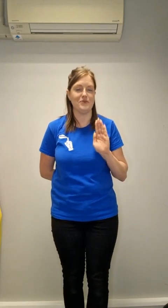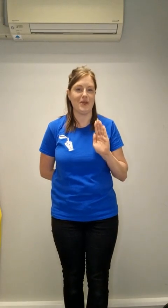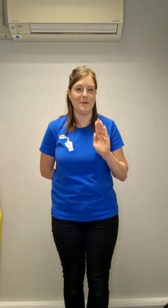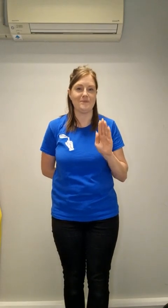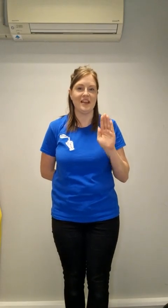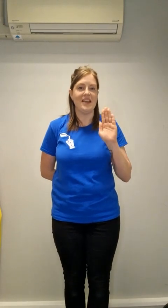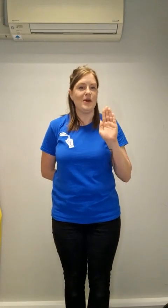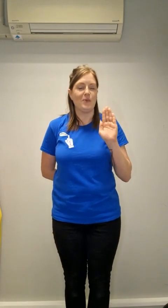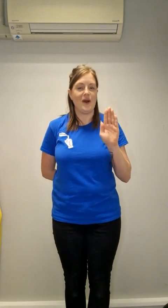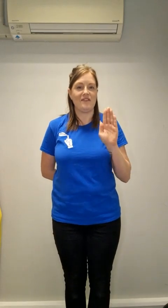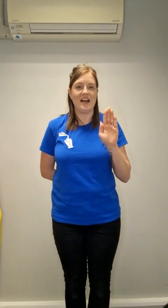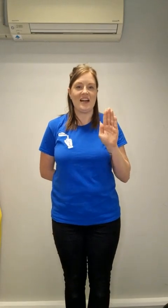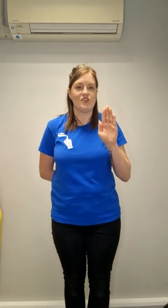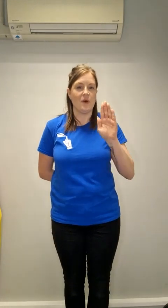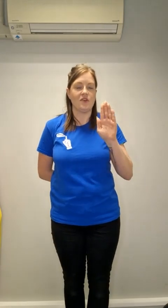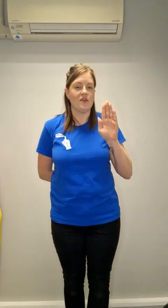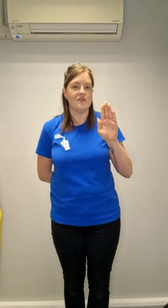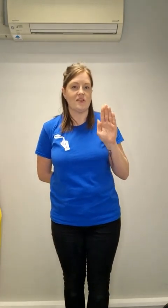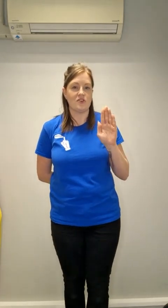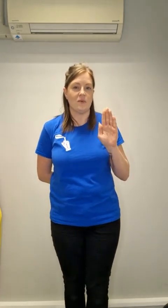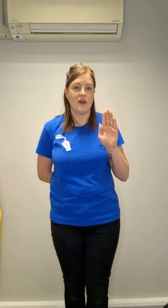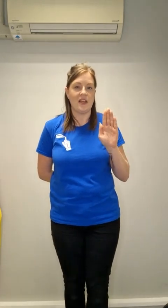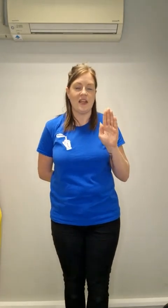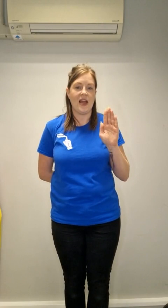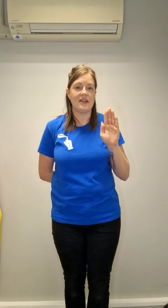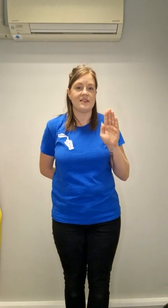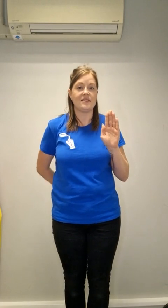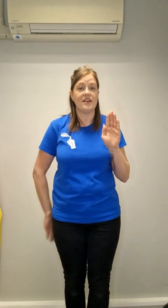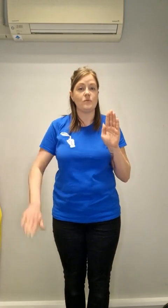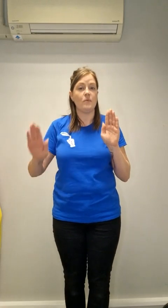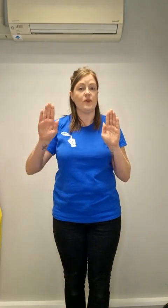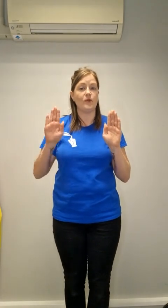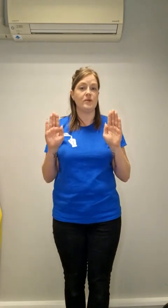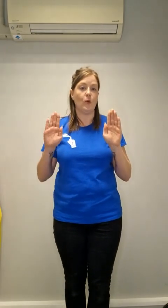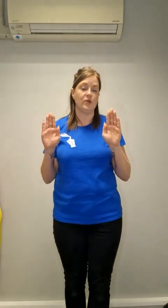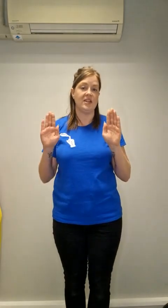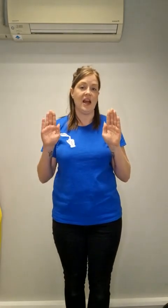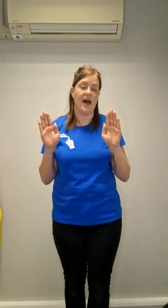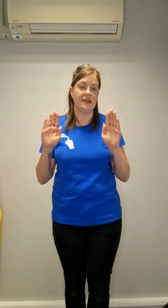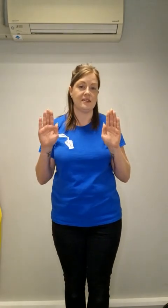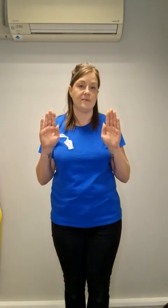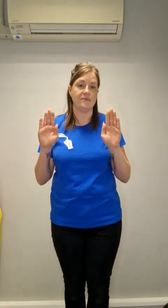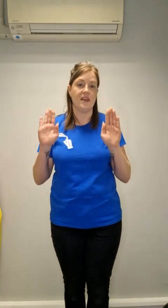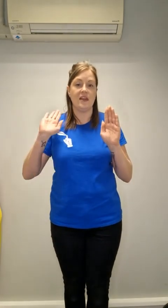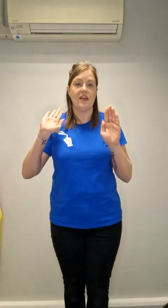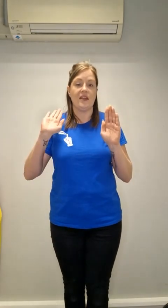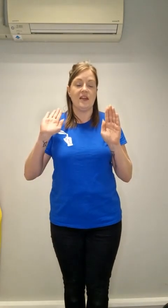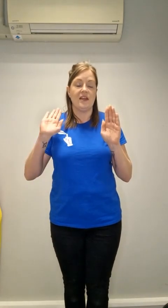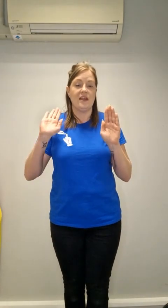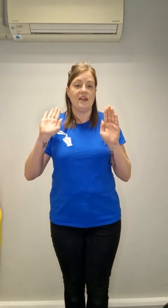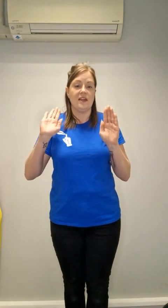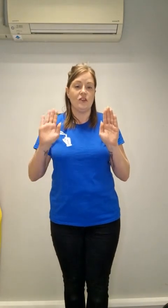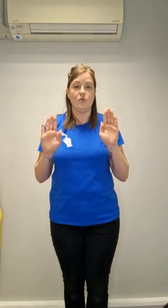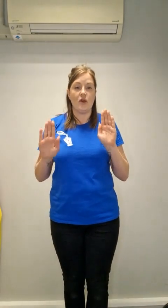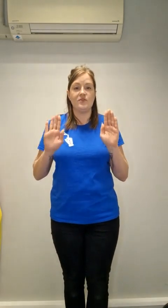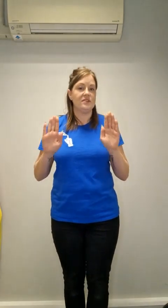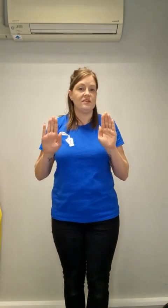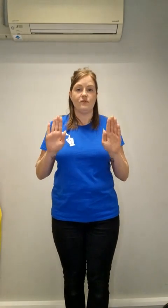future. Whatever hand you are not using as your working hand, as I said, will be your supporting hand. You'll notice the difference